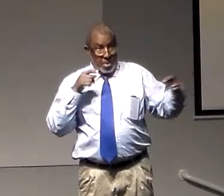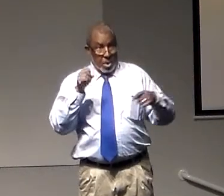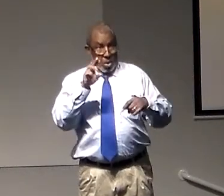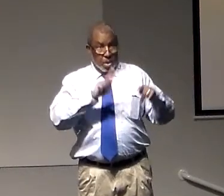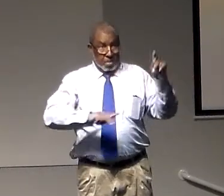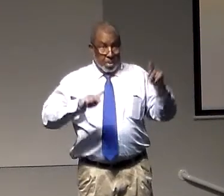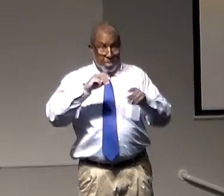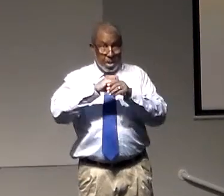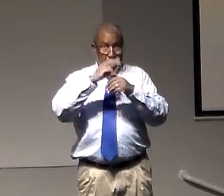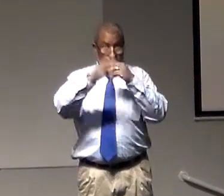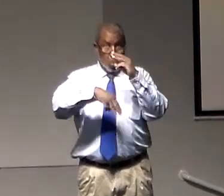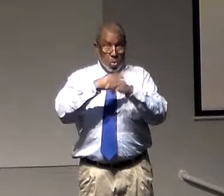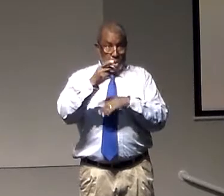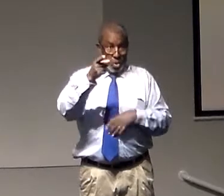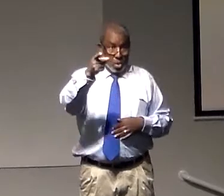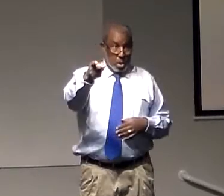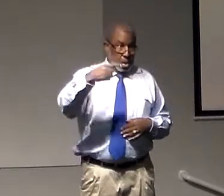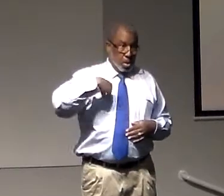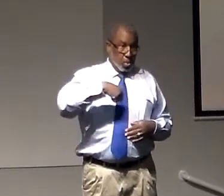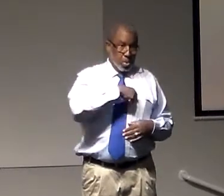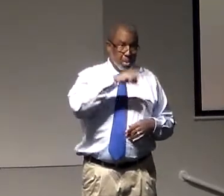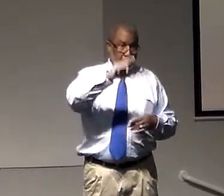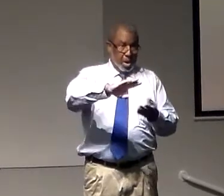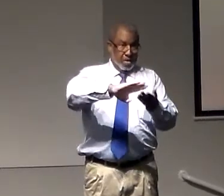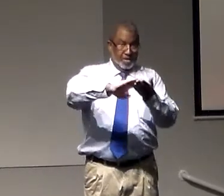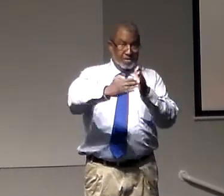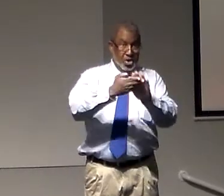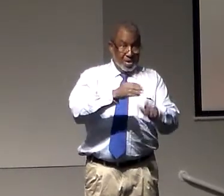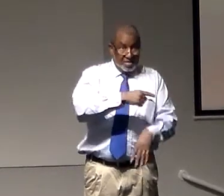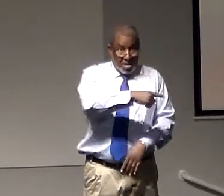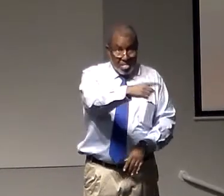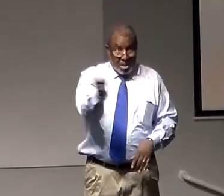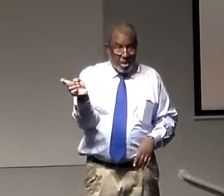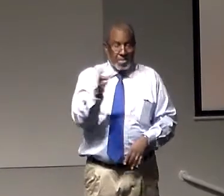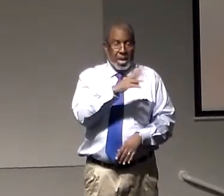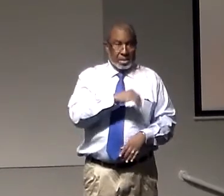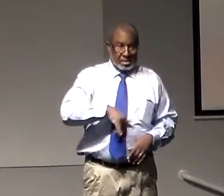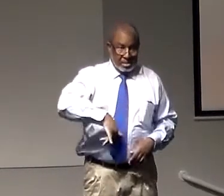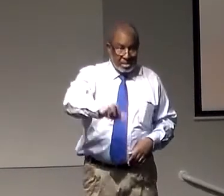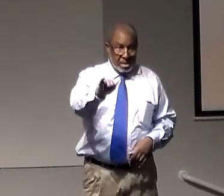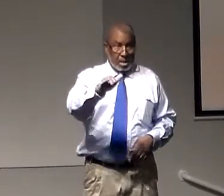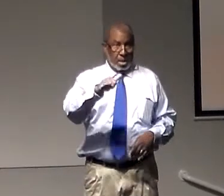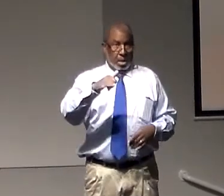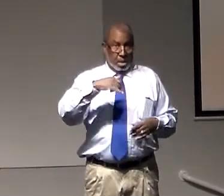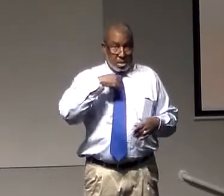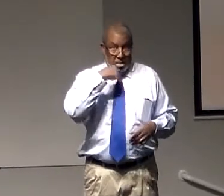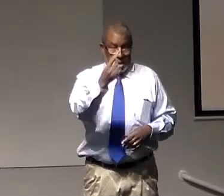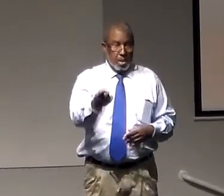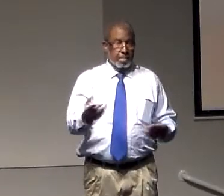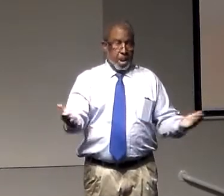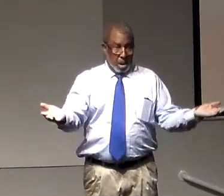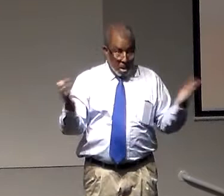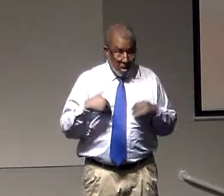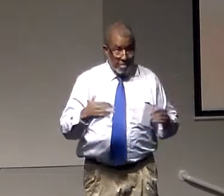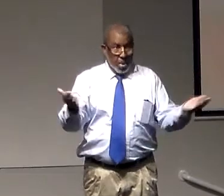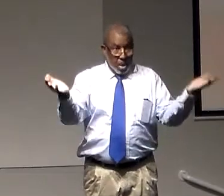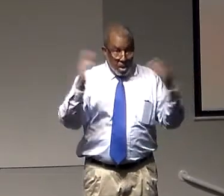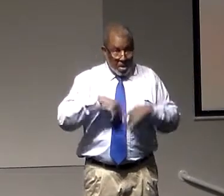You don't want people to be the enemy of the world. We must forgive them and still tell them to come